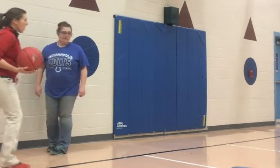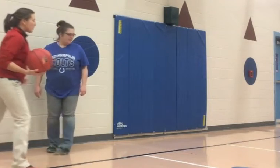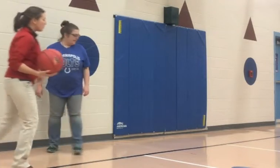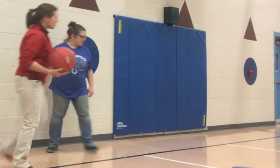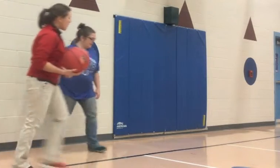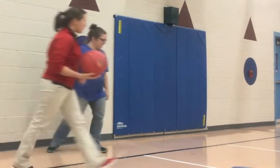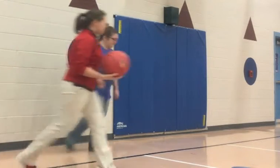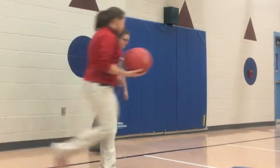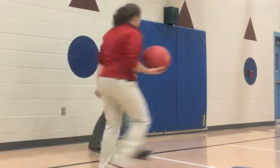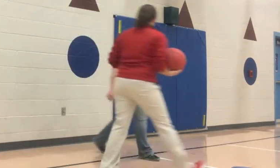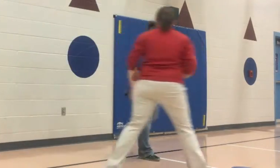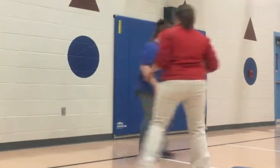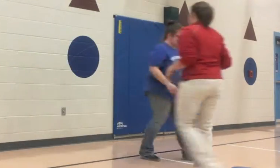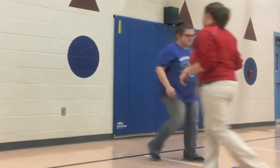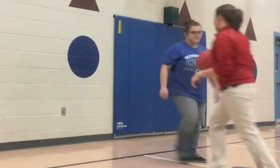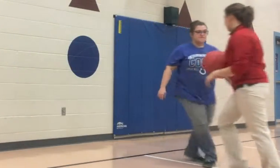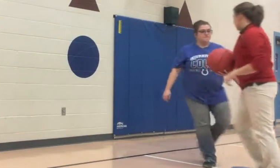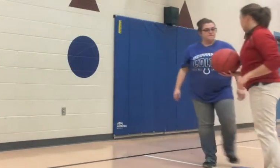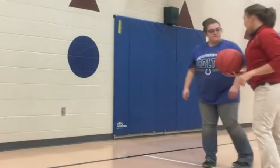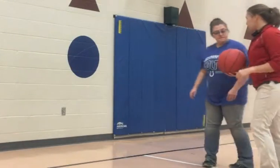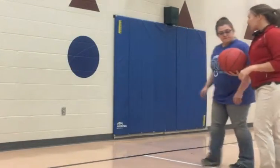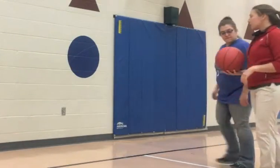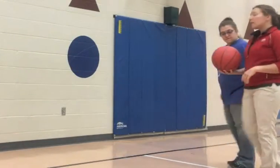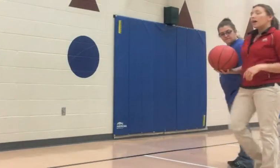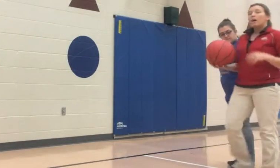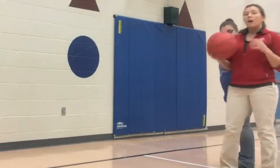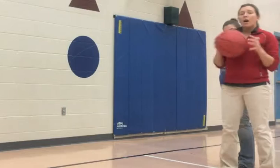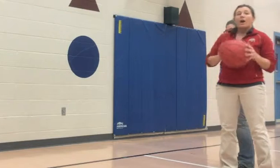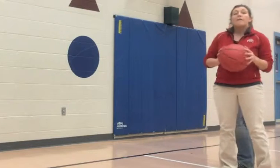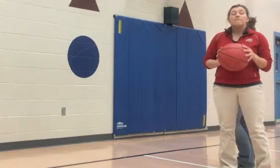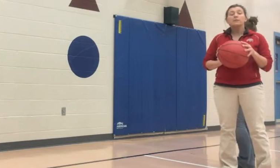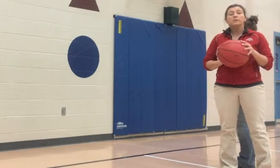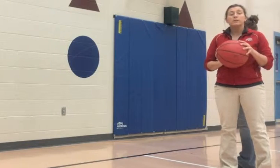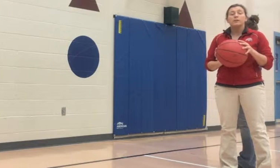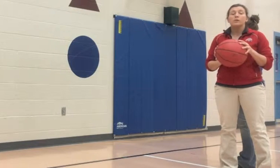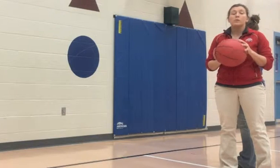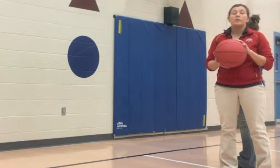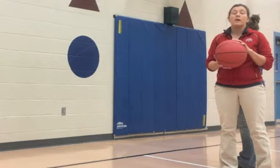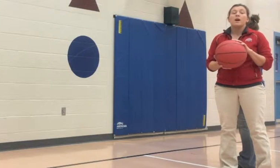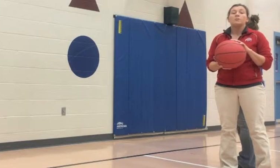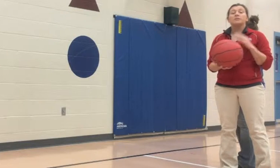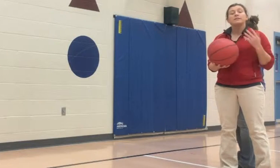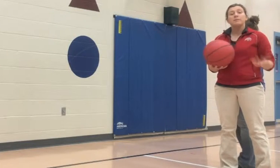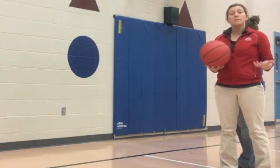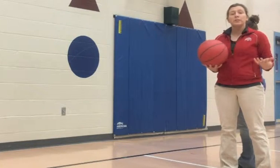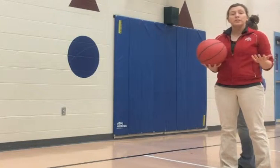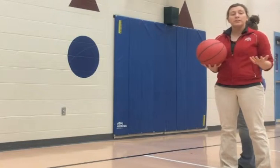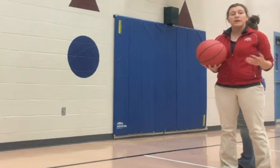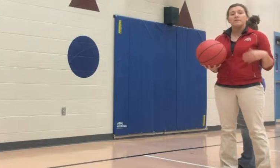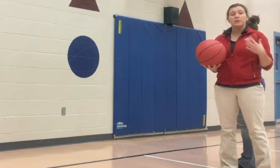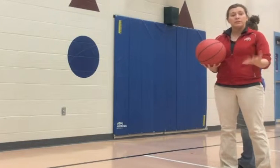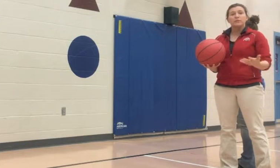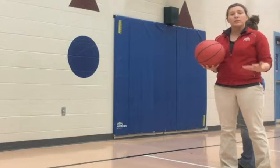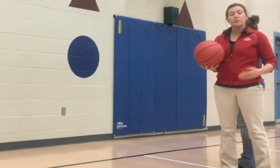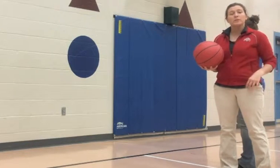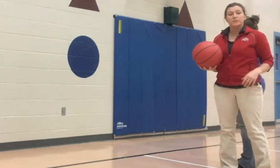the blue spot. We're going to start with wall passes. All right, first we're going to start with just a demonstration and be using the words to explain